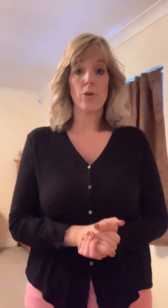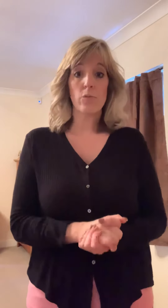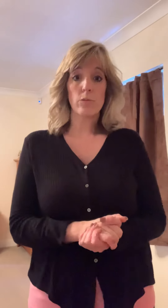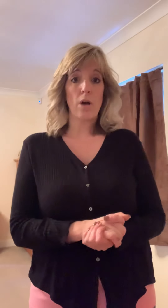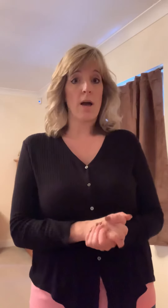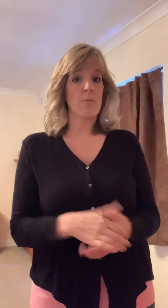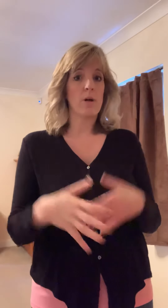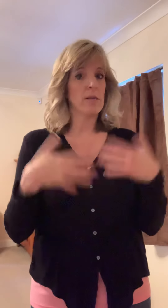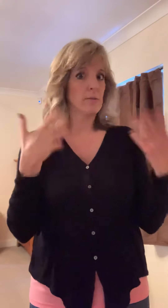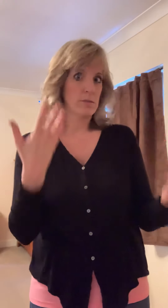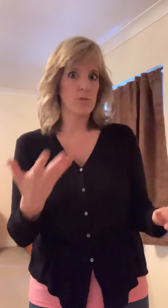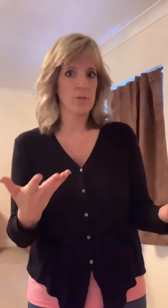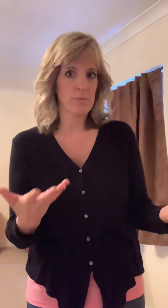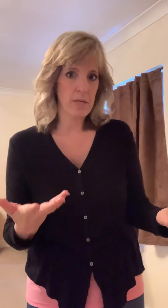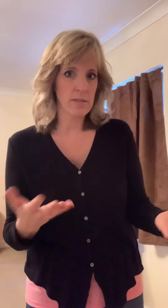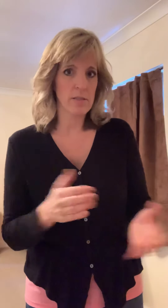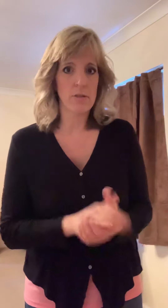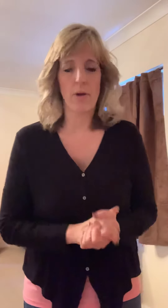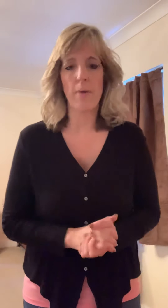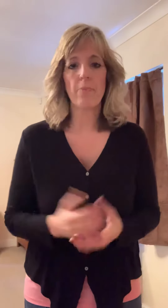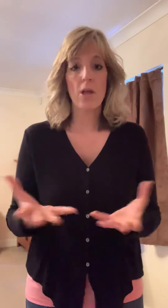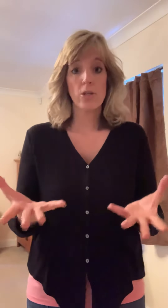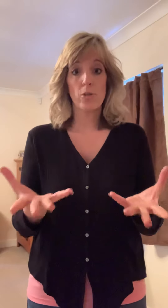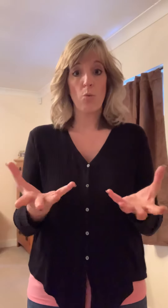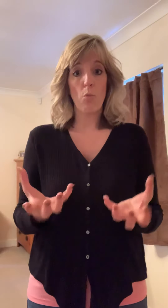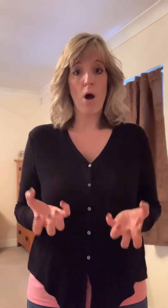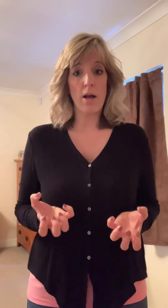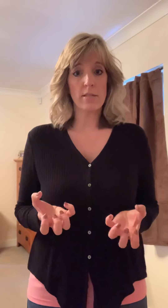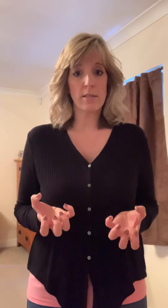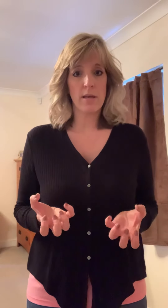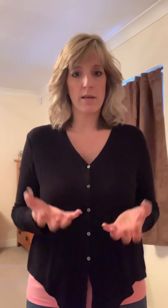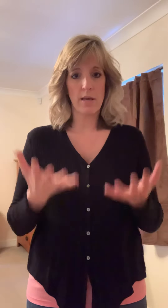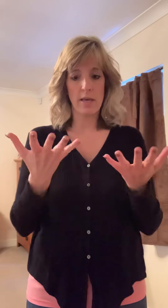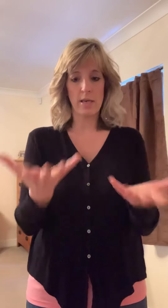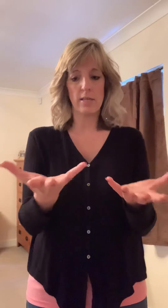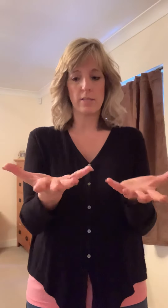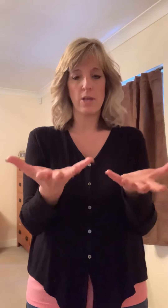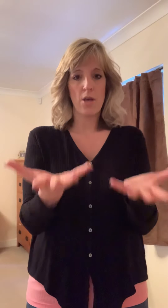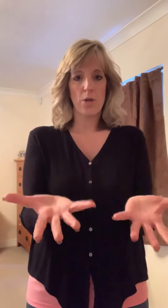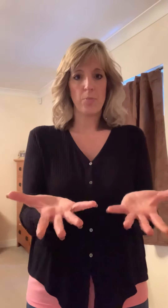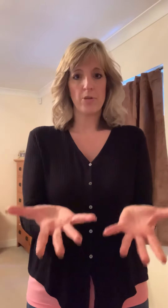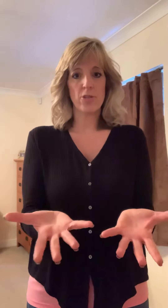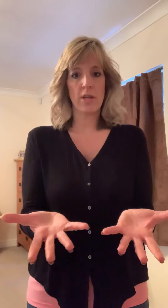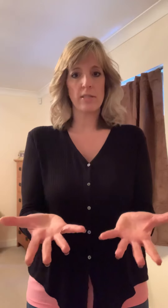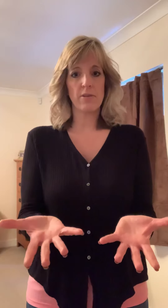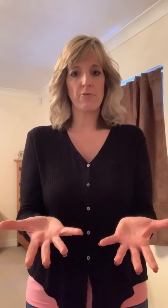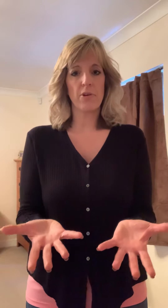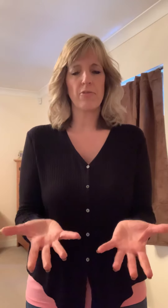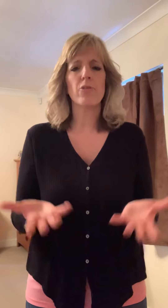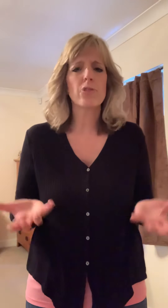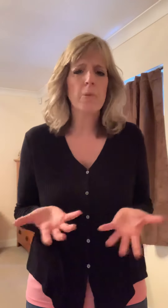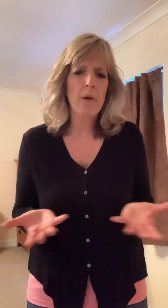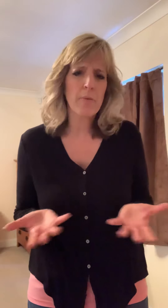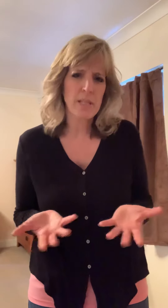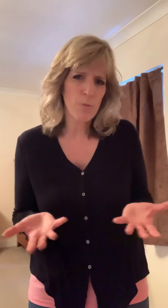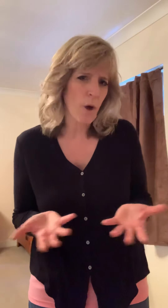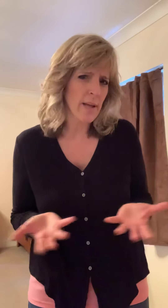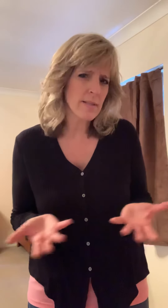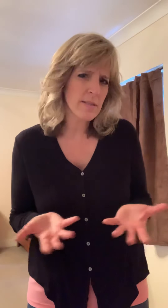so I want to do some sentences. Okay. So want is you put your hands in front of you. Do you remember how we did what?